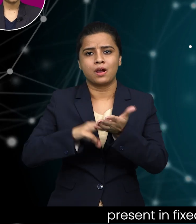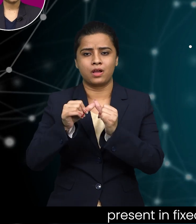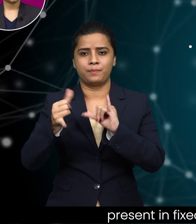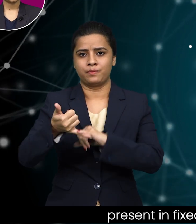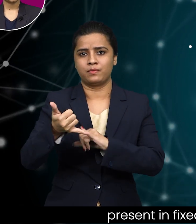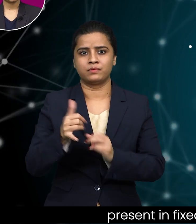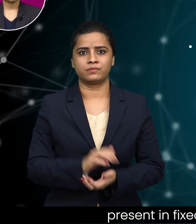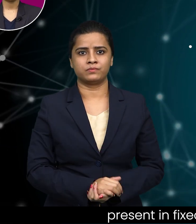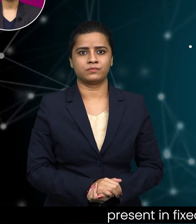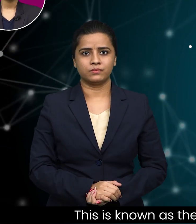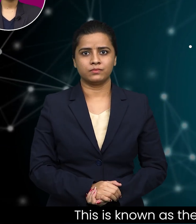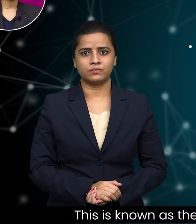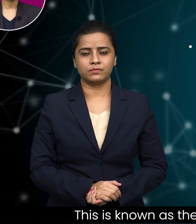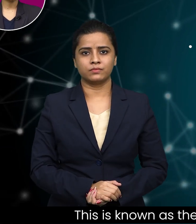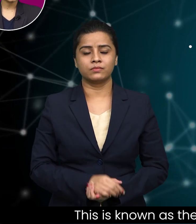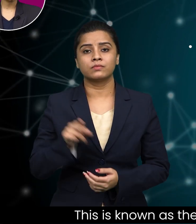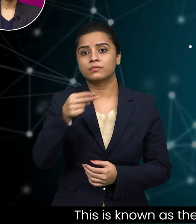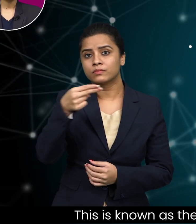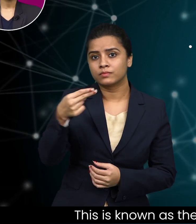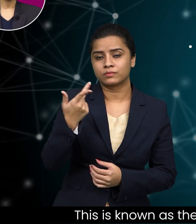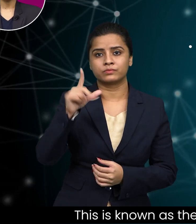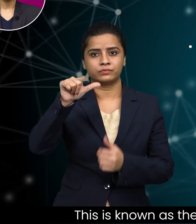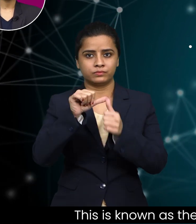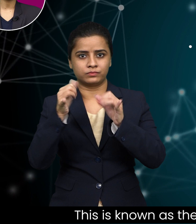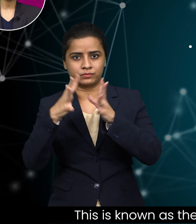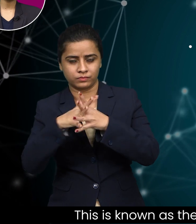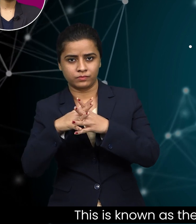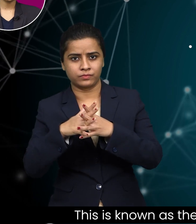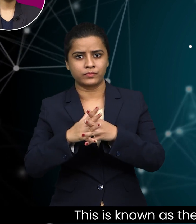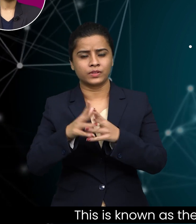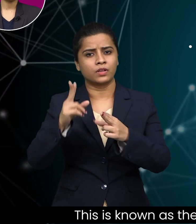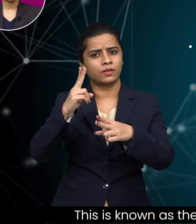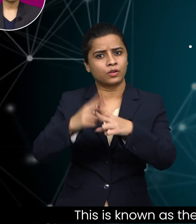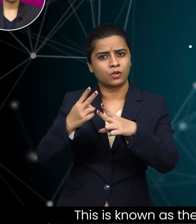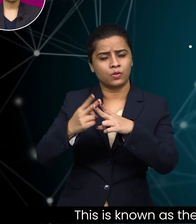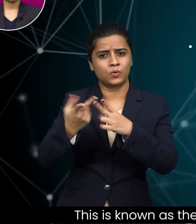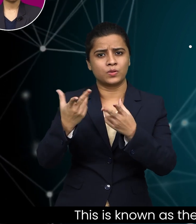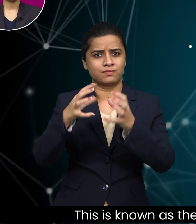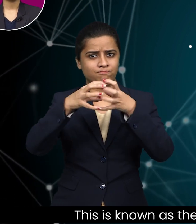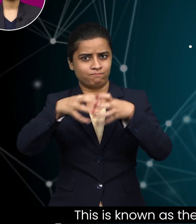This is known as the law of constant proportion.